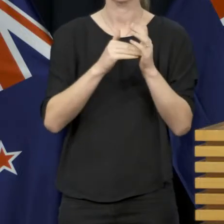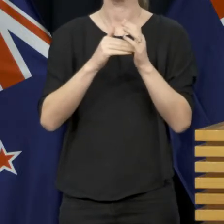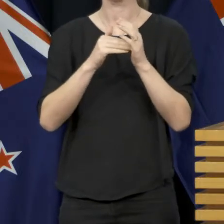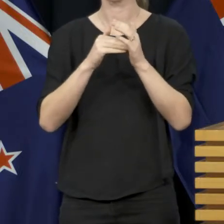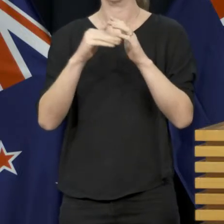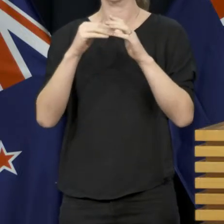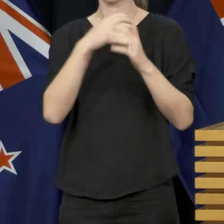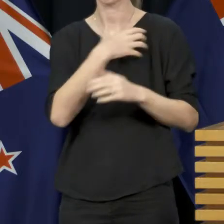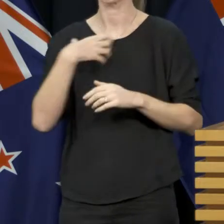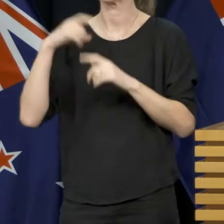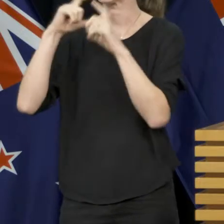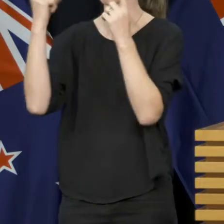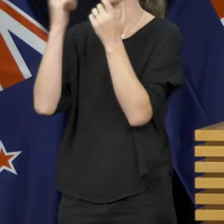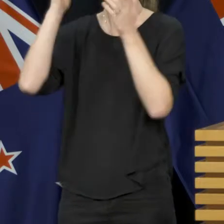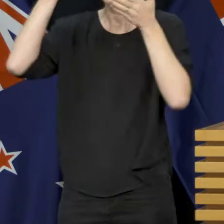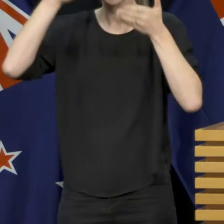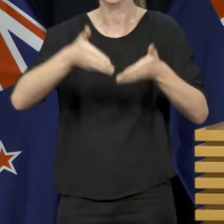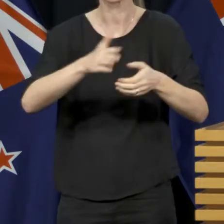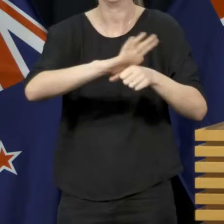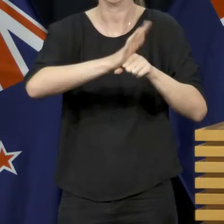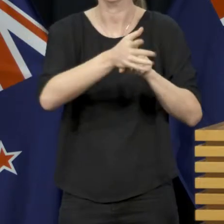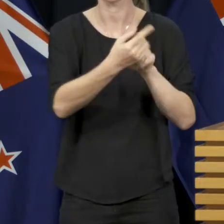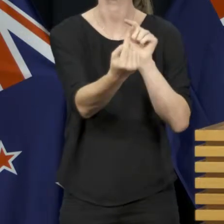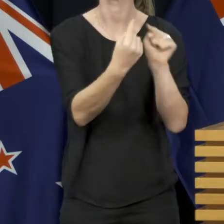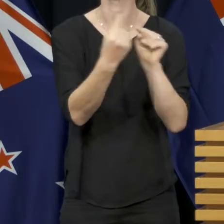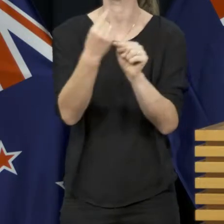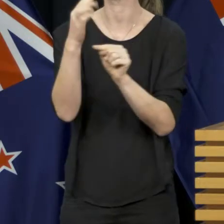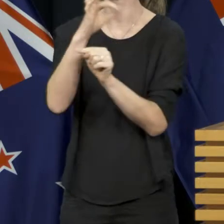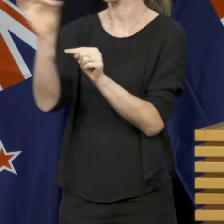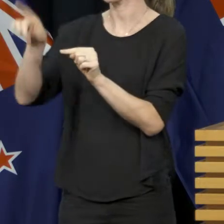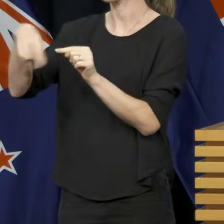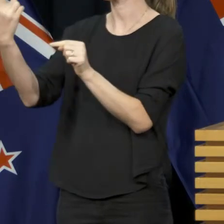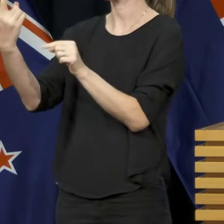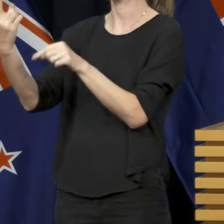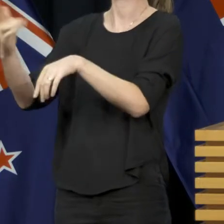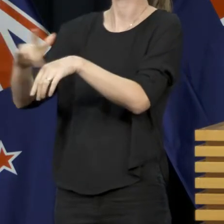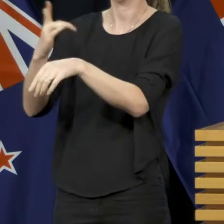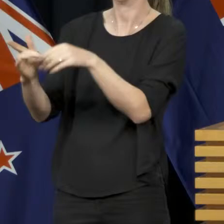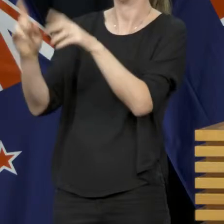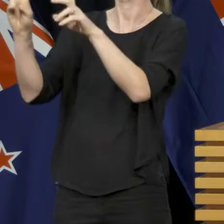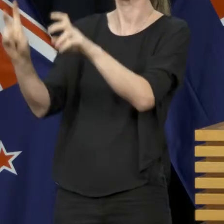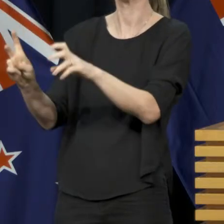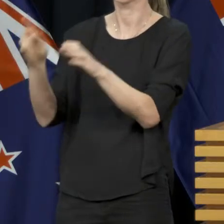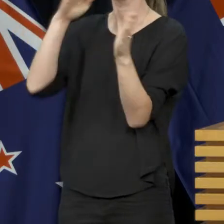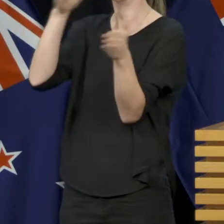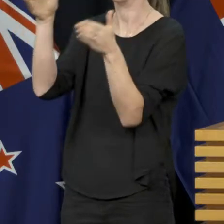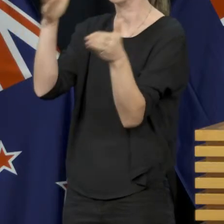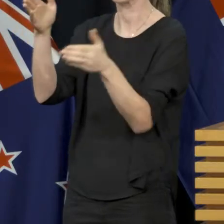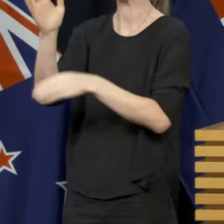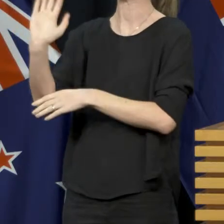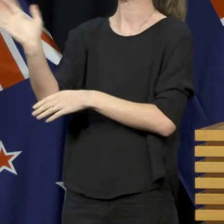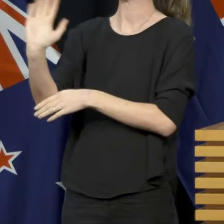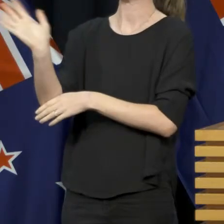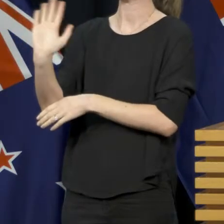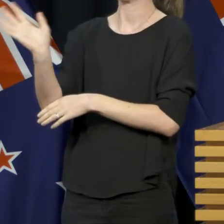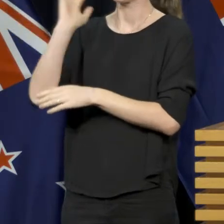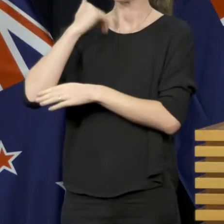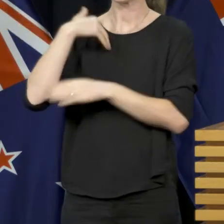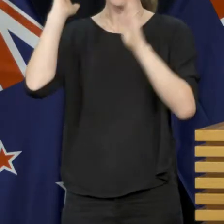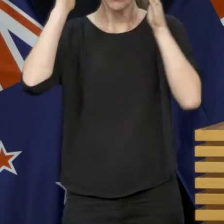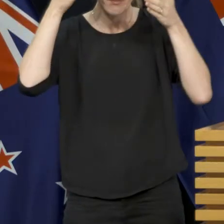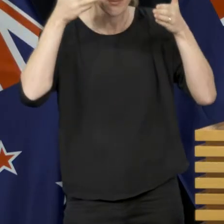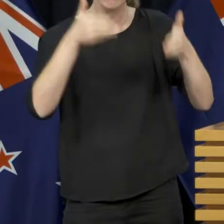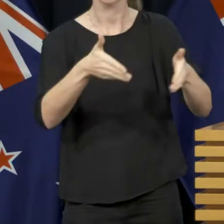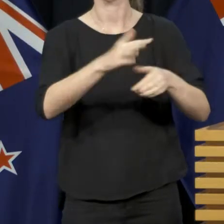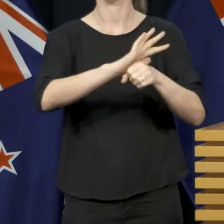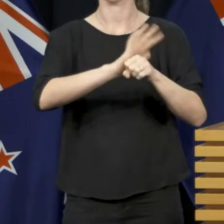to be totally focused on our pandemic response. And anything, regardless of the origin, anything that acts as an unnecessary distraction